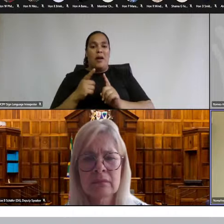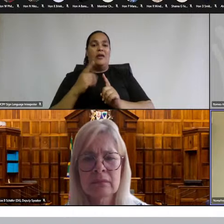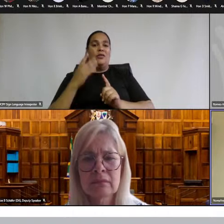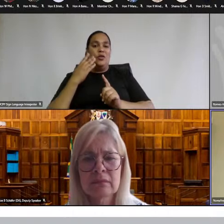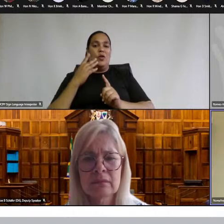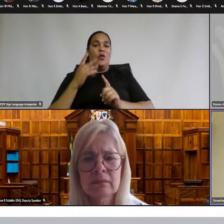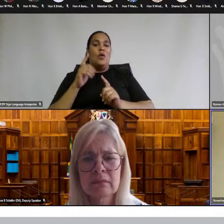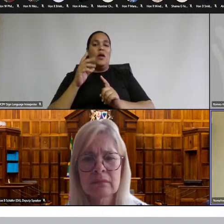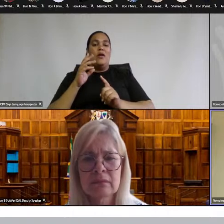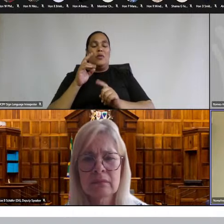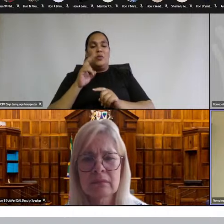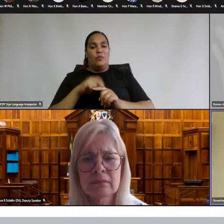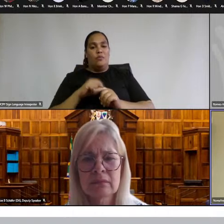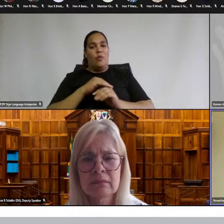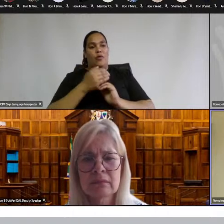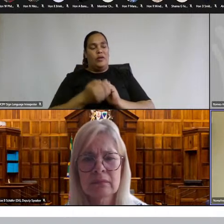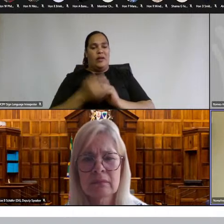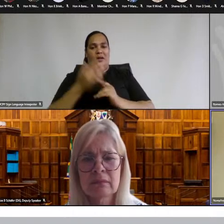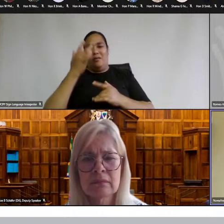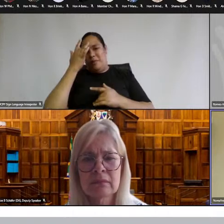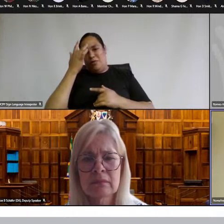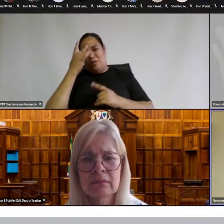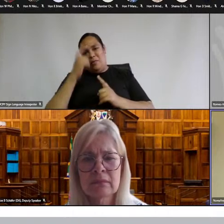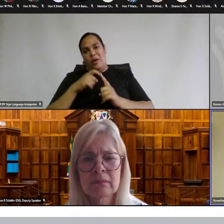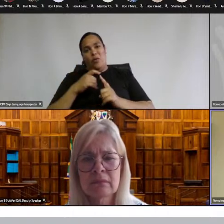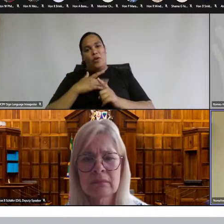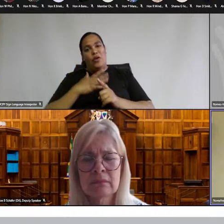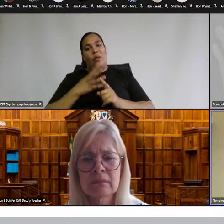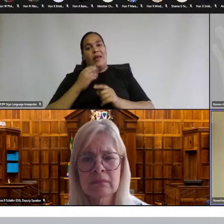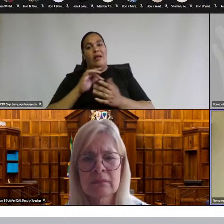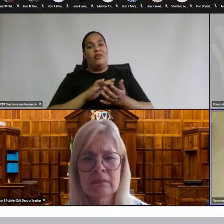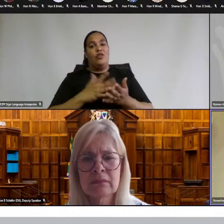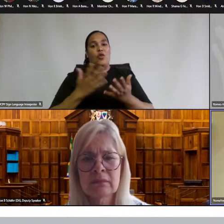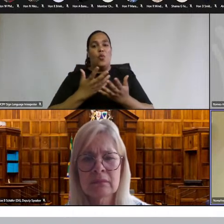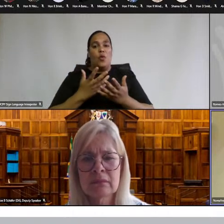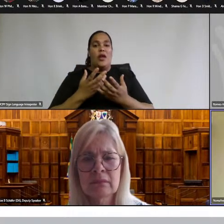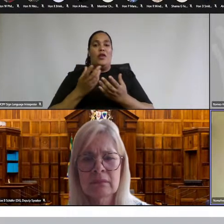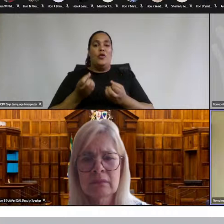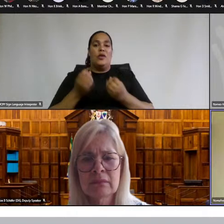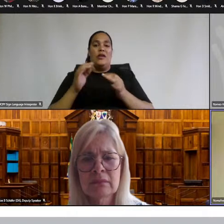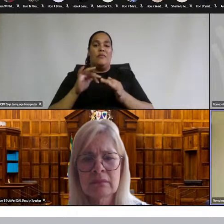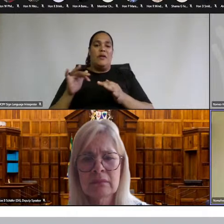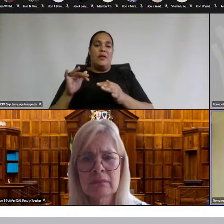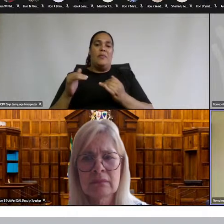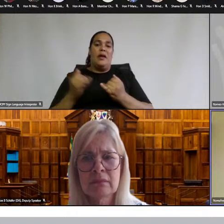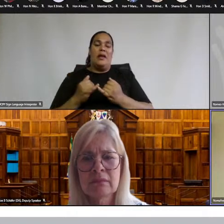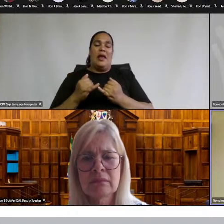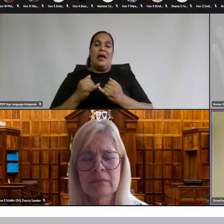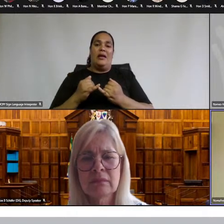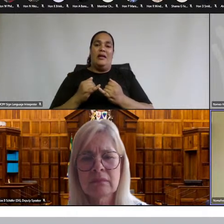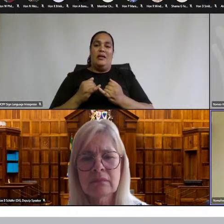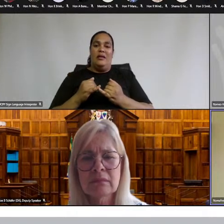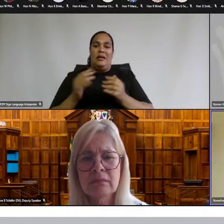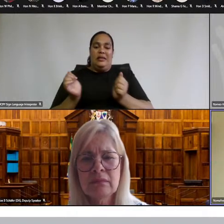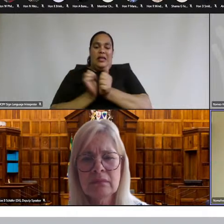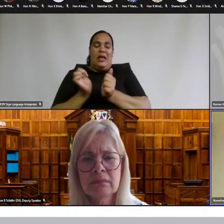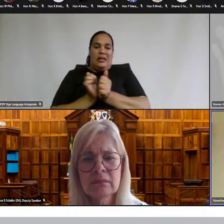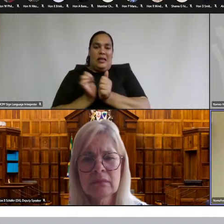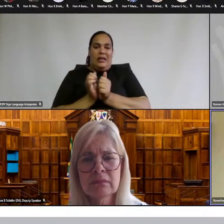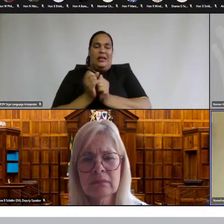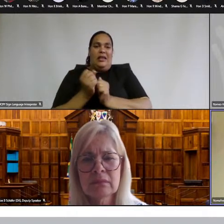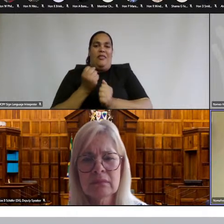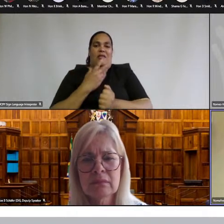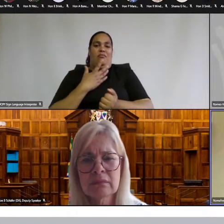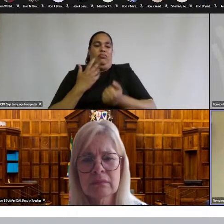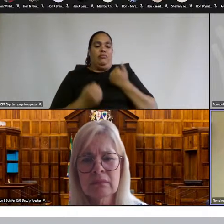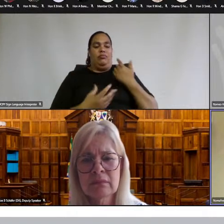have to protect other patients, because you don't want a situation and then you put people like sardines and end up infecting each other, especially